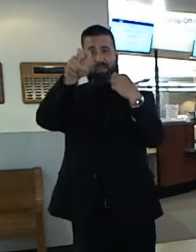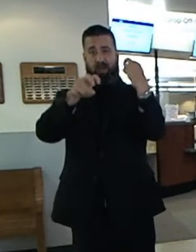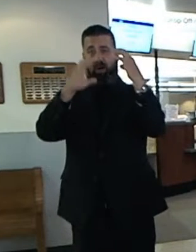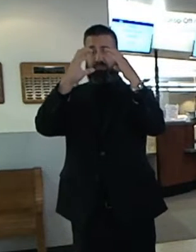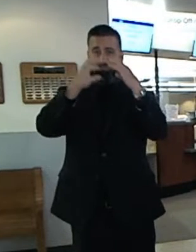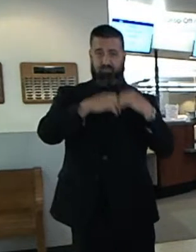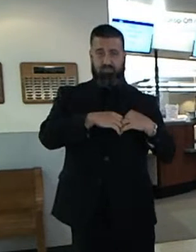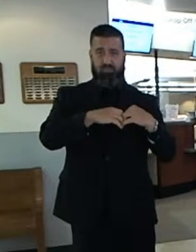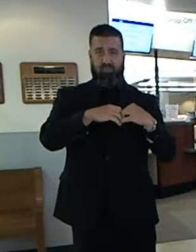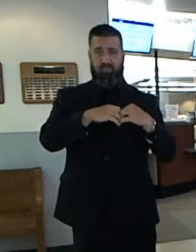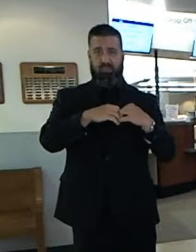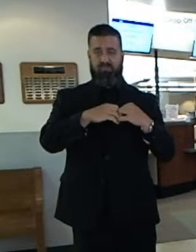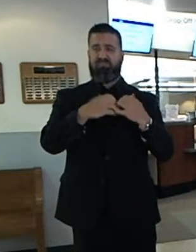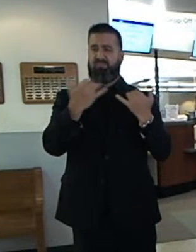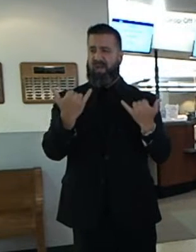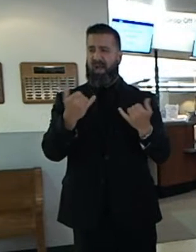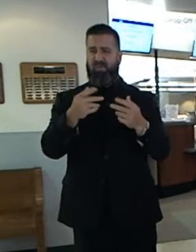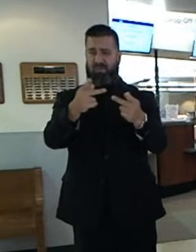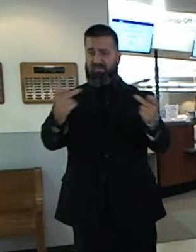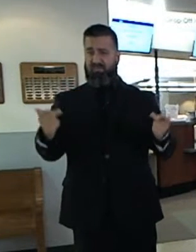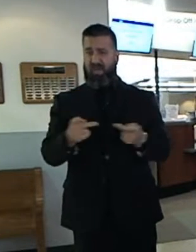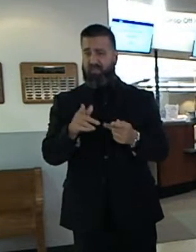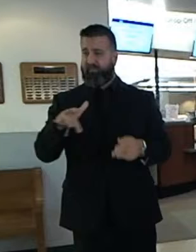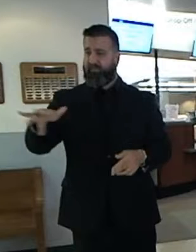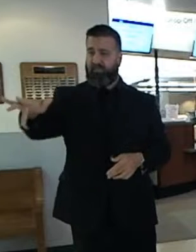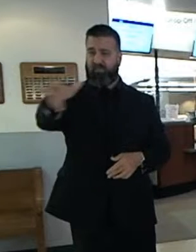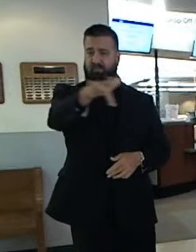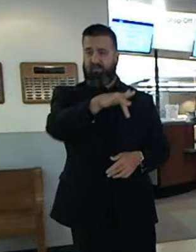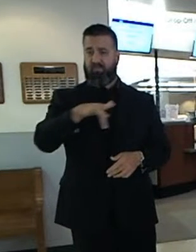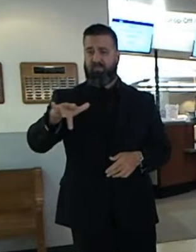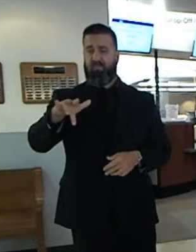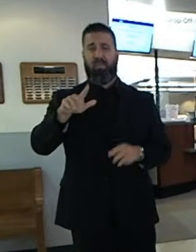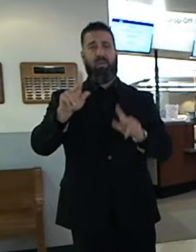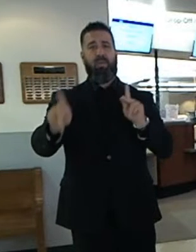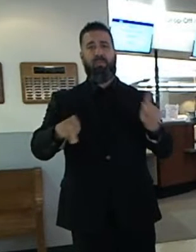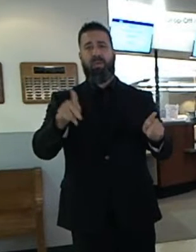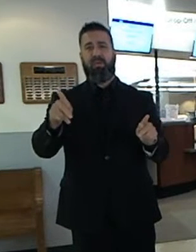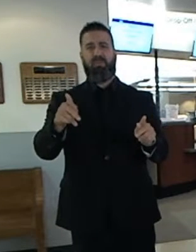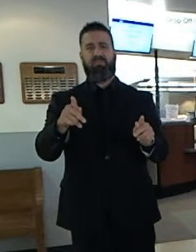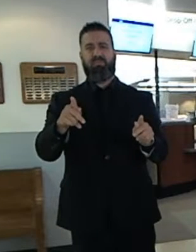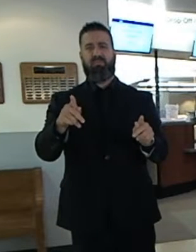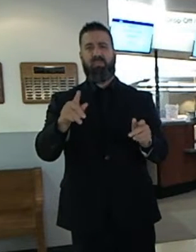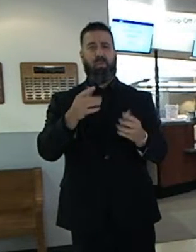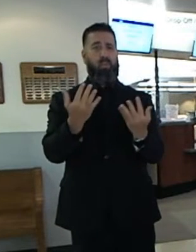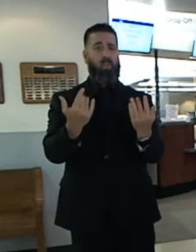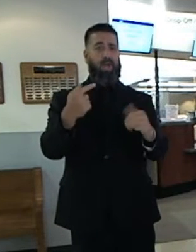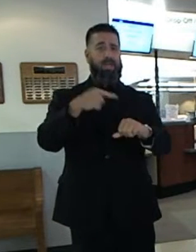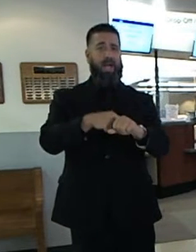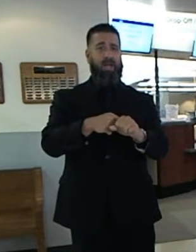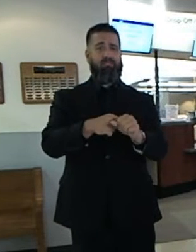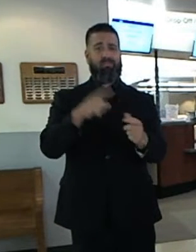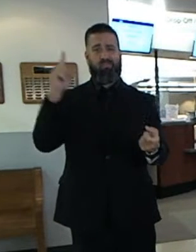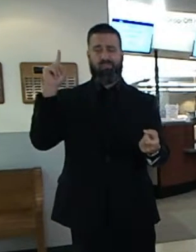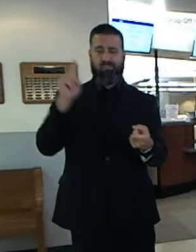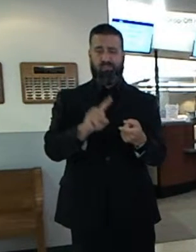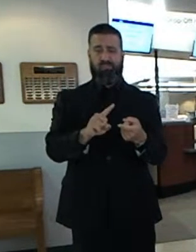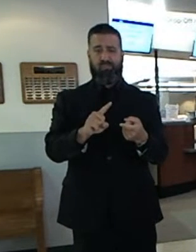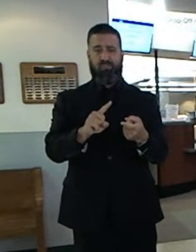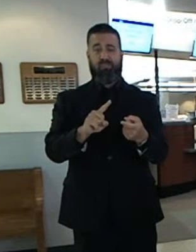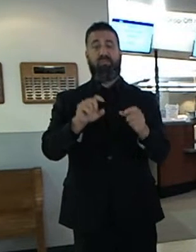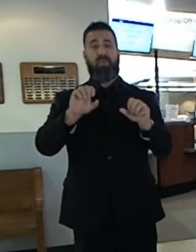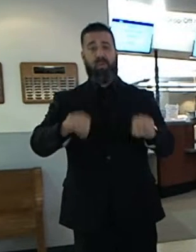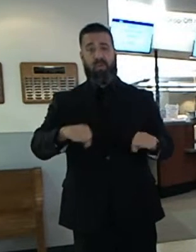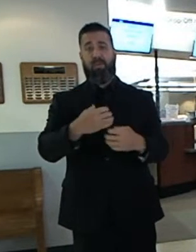up a shared space so people could avoid waiting. Customers can reduce wait times by making appointments by phone